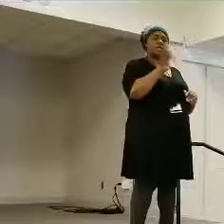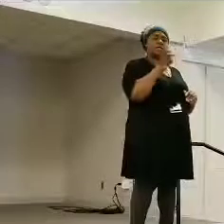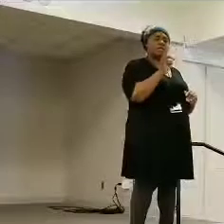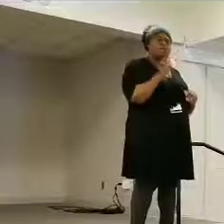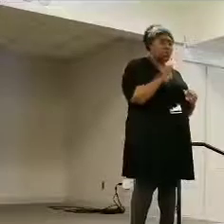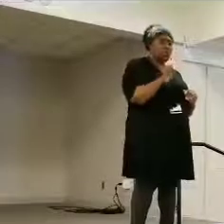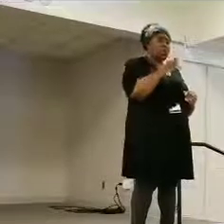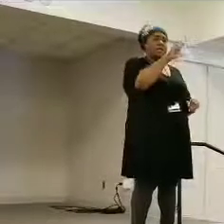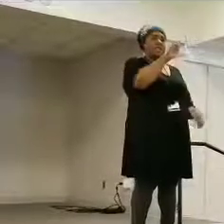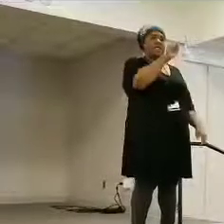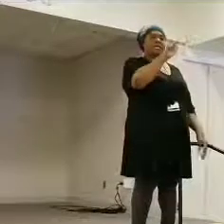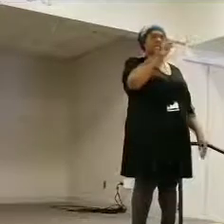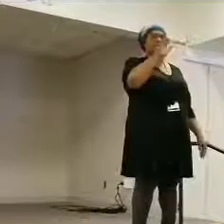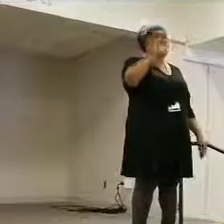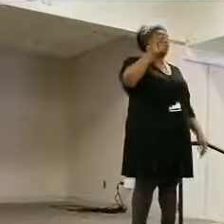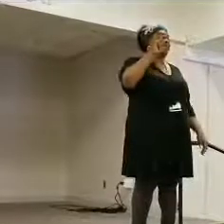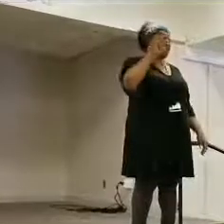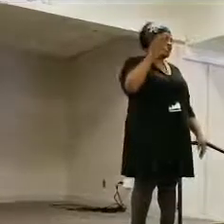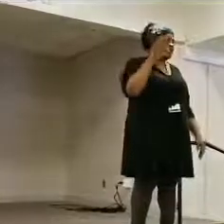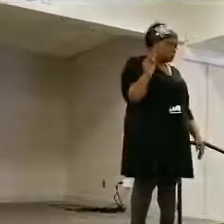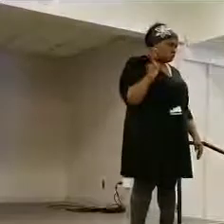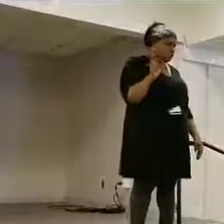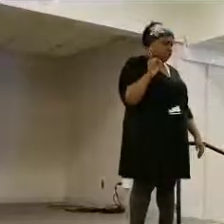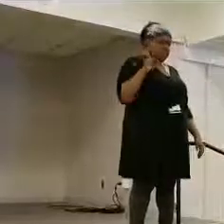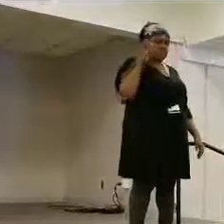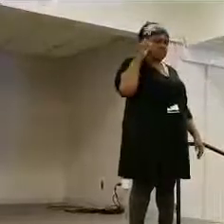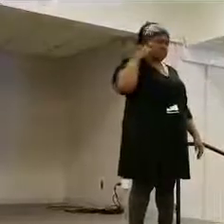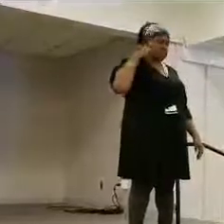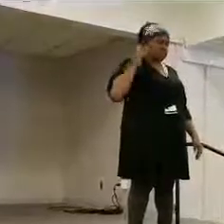Fault in Southern California and northwestern Mexico.